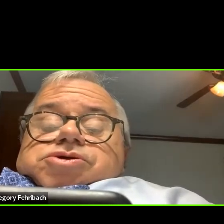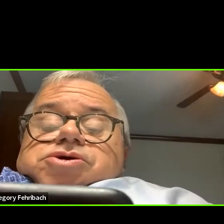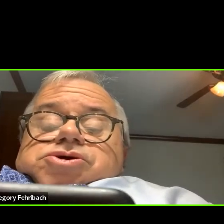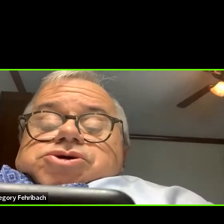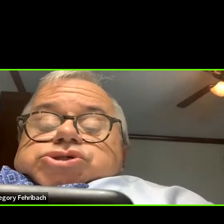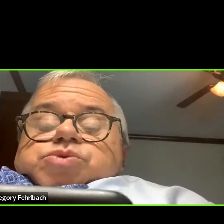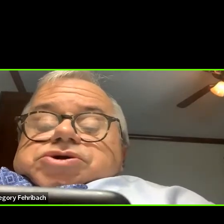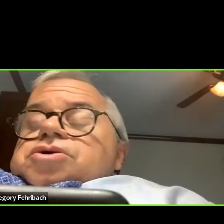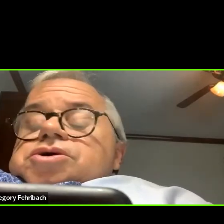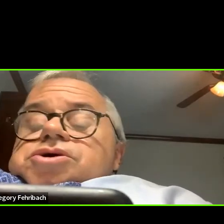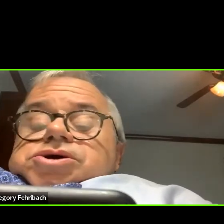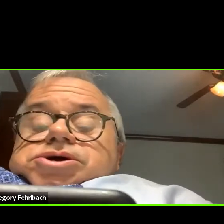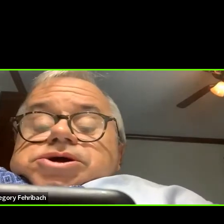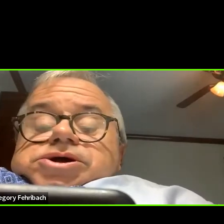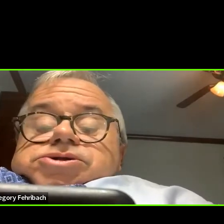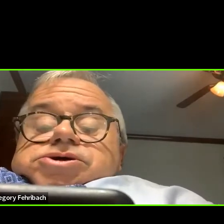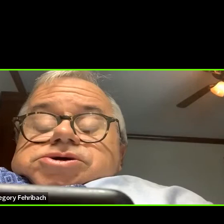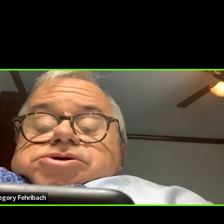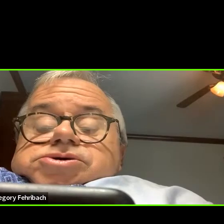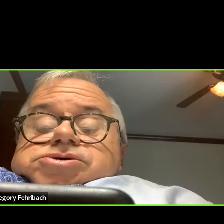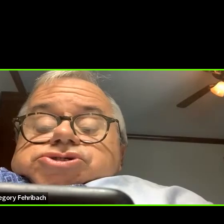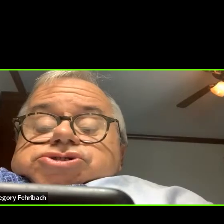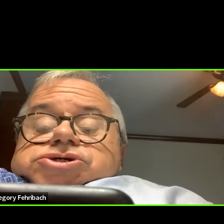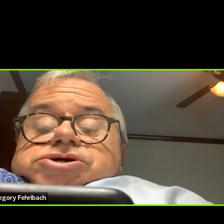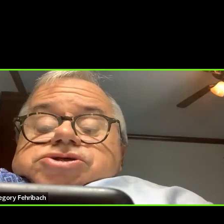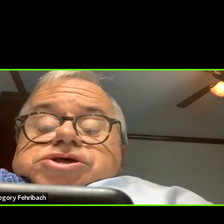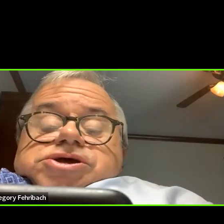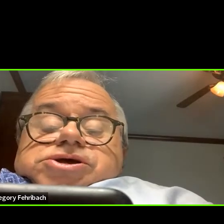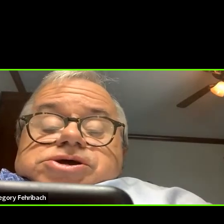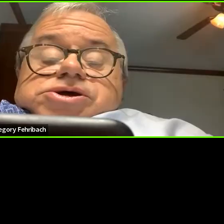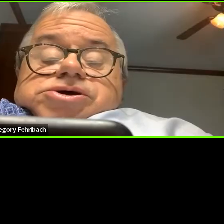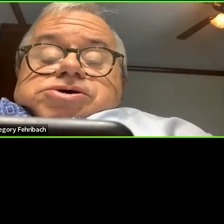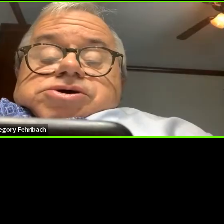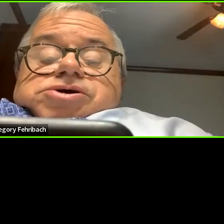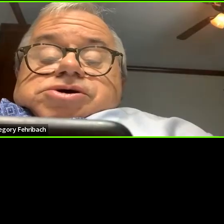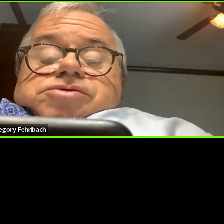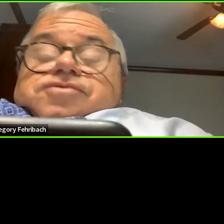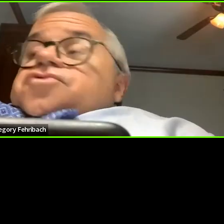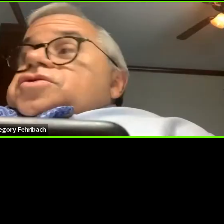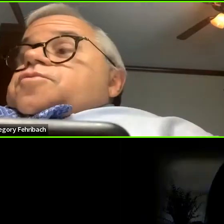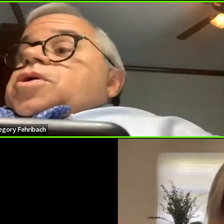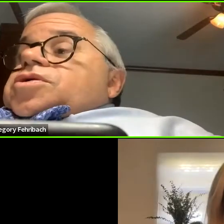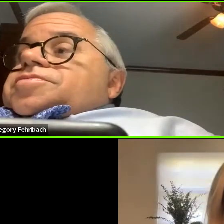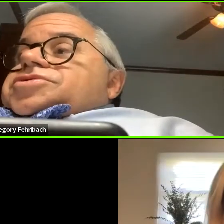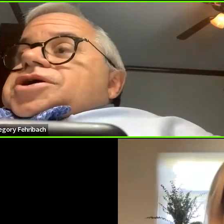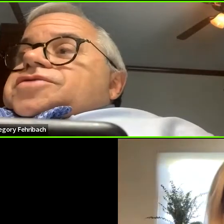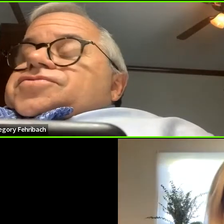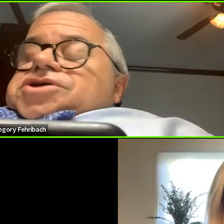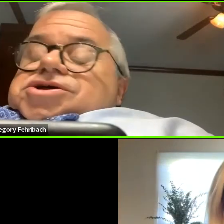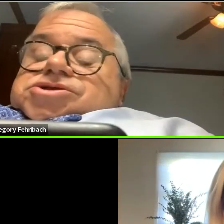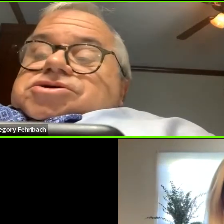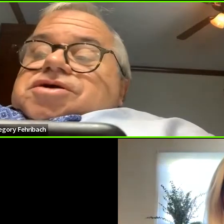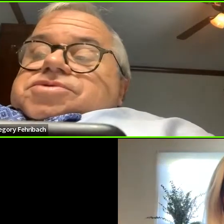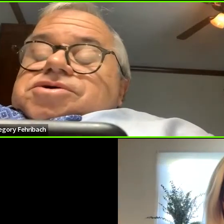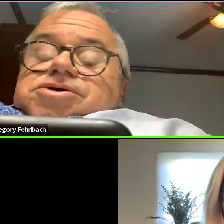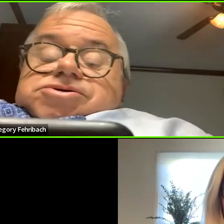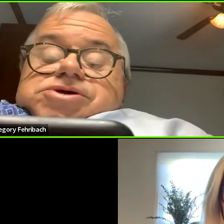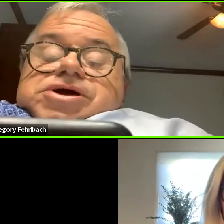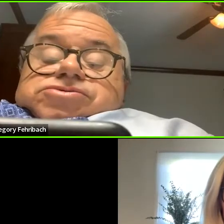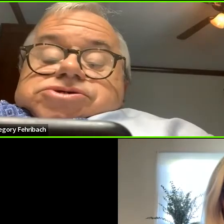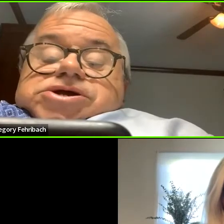Dr. Brelyn Swinner. And she is first off, welcome and thank you for taking the